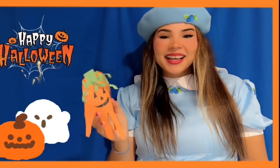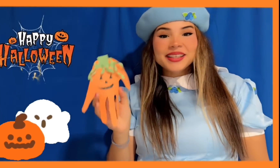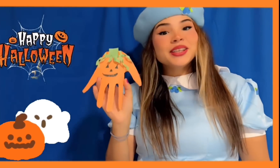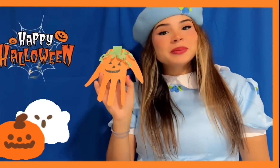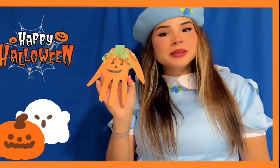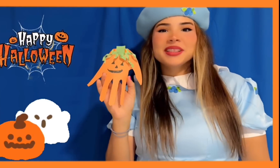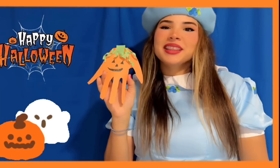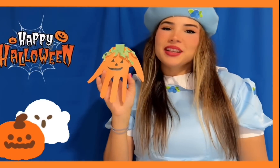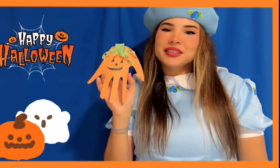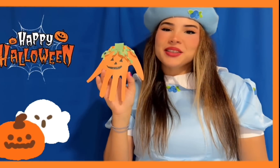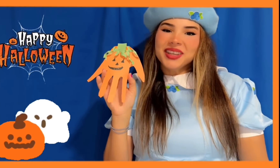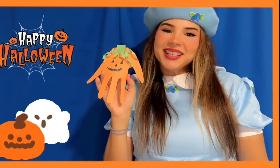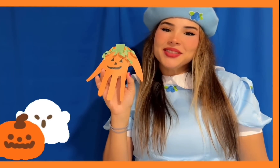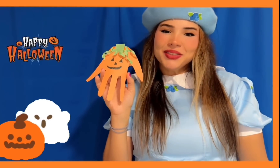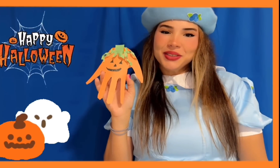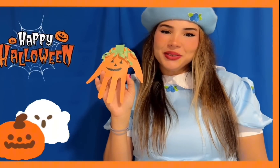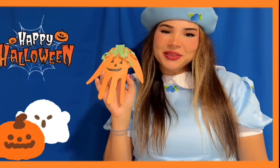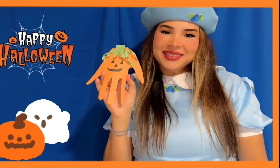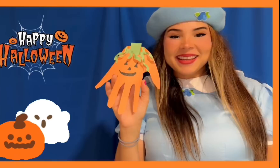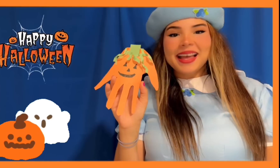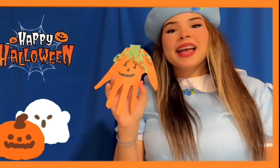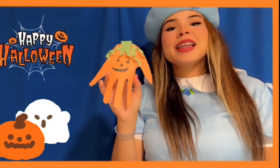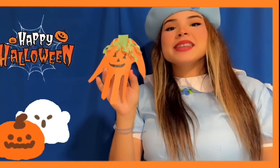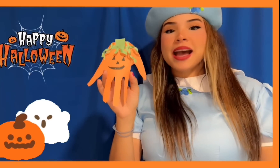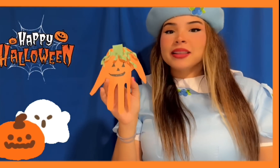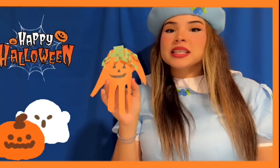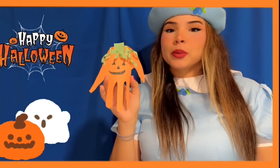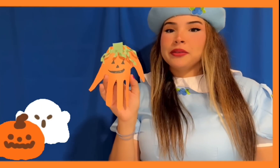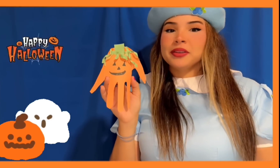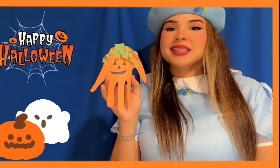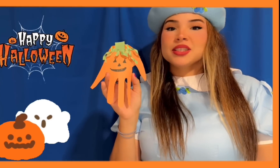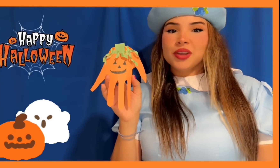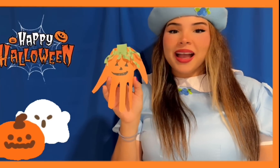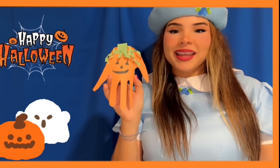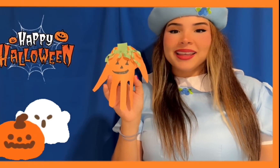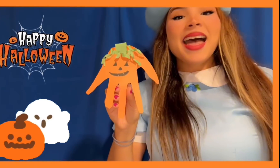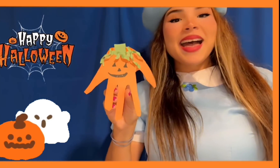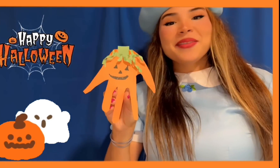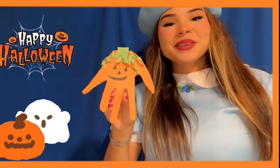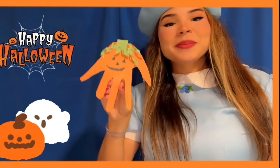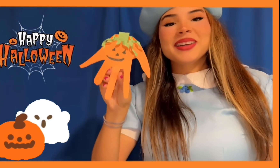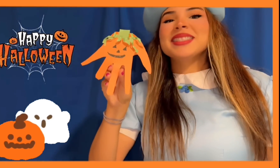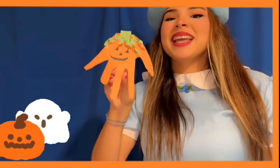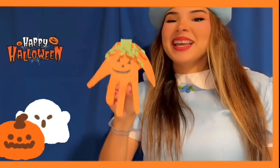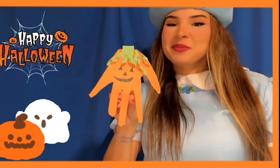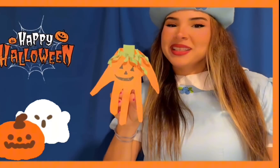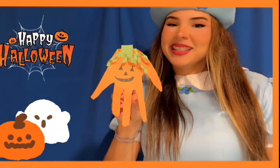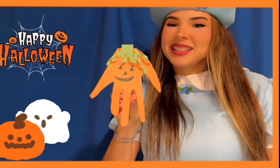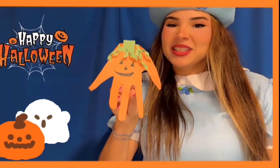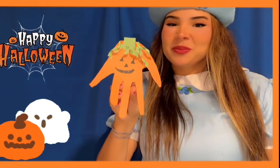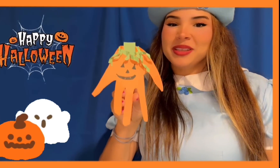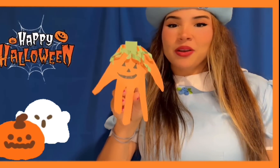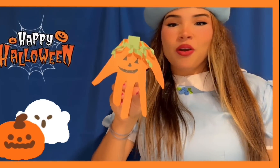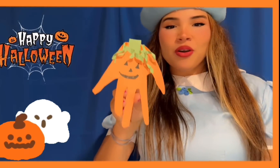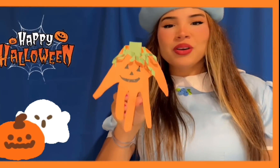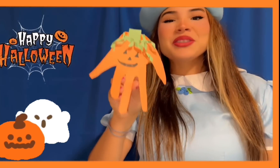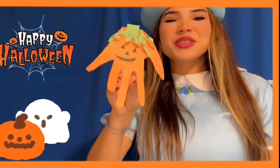Your pumpkin looks great too. Now let's wait for it to dry. After about 10 minutes, it should be all